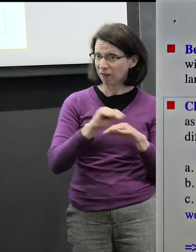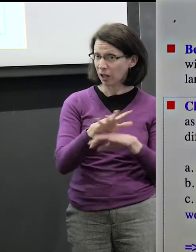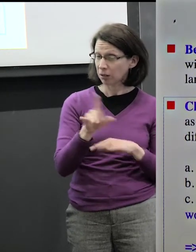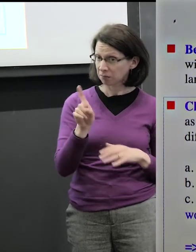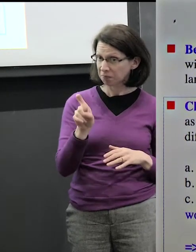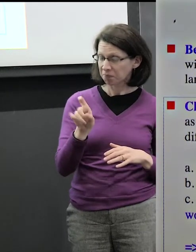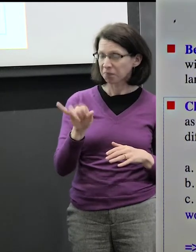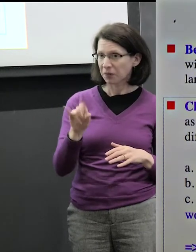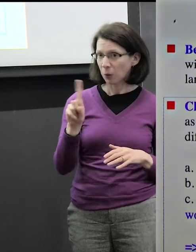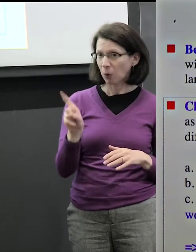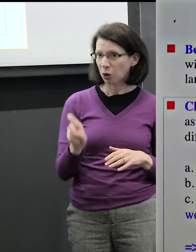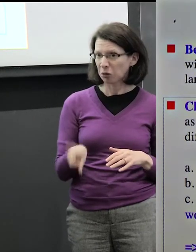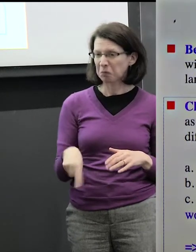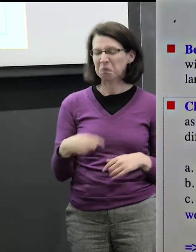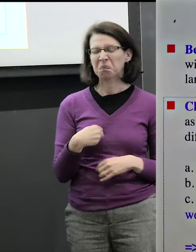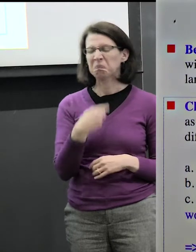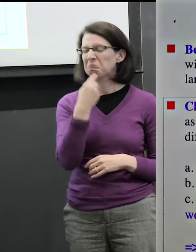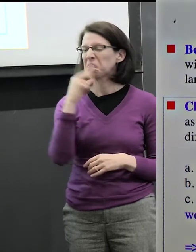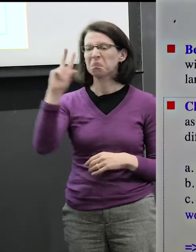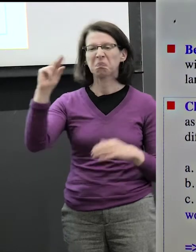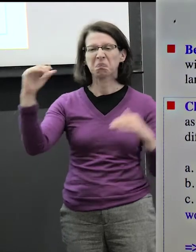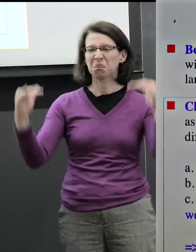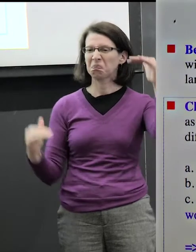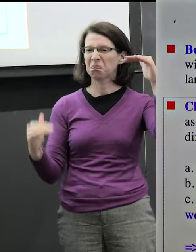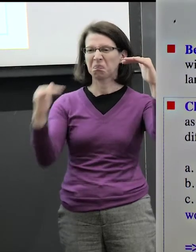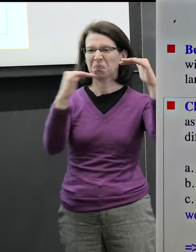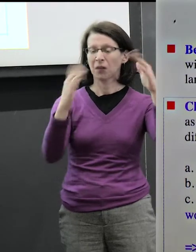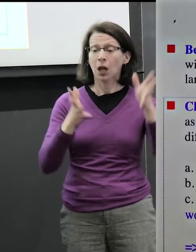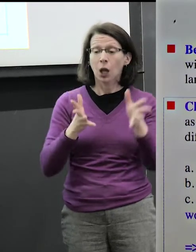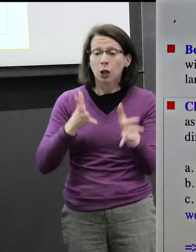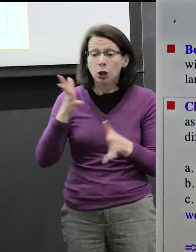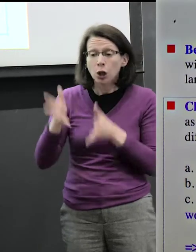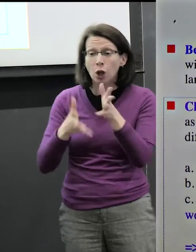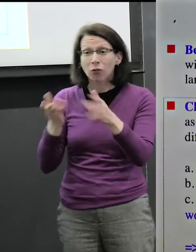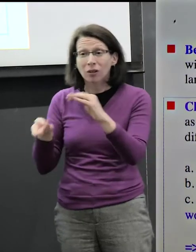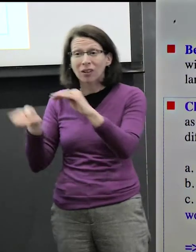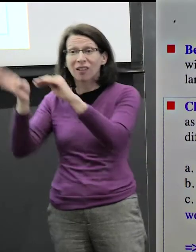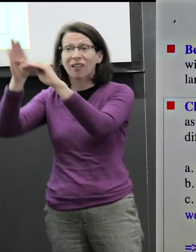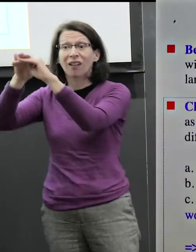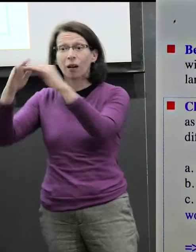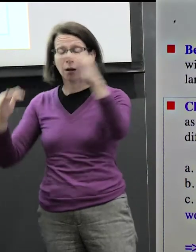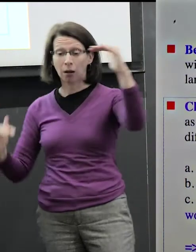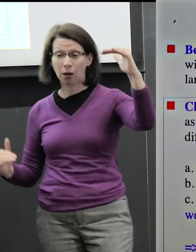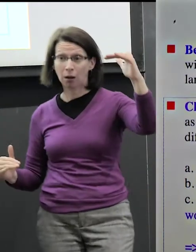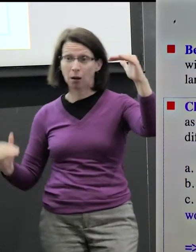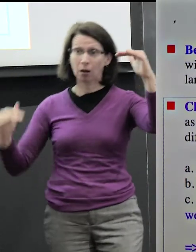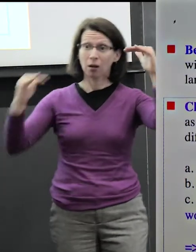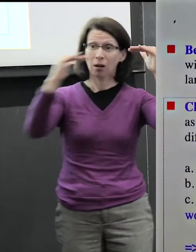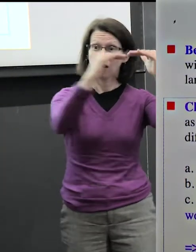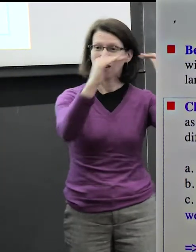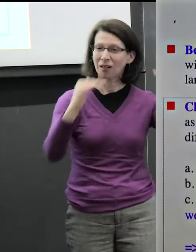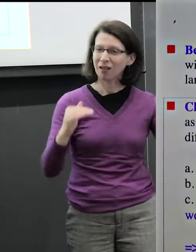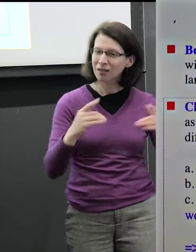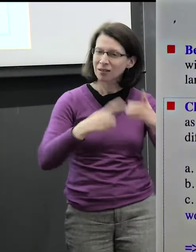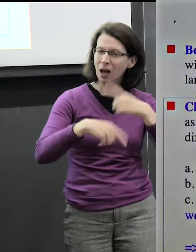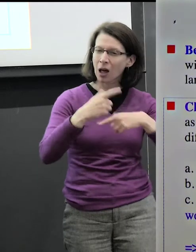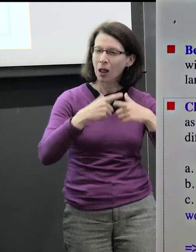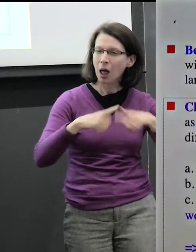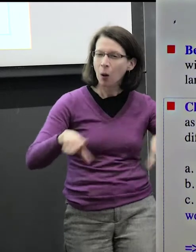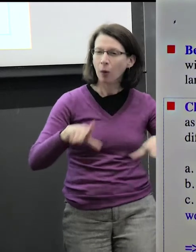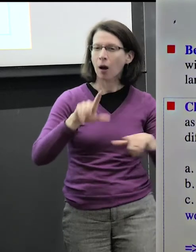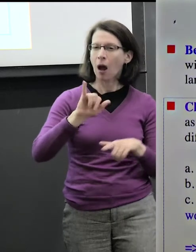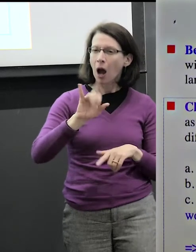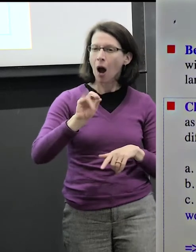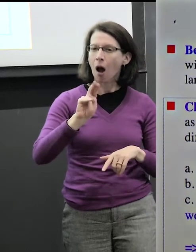And I will claim that this is not so. Gestural enrichments do not yield the same effects as sign language iconic enrichments. There are